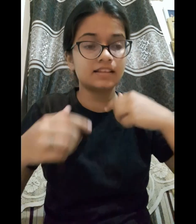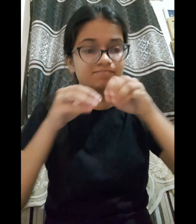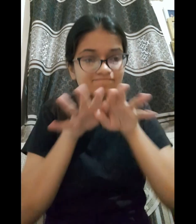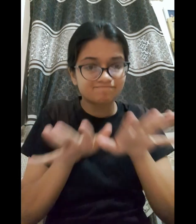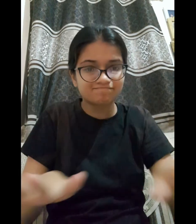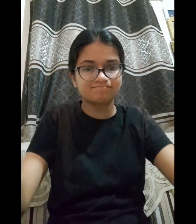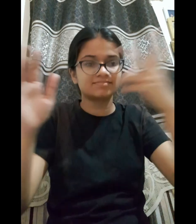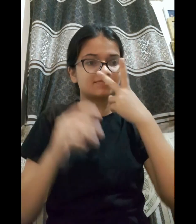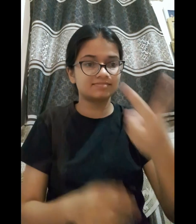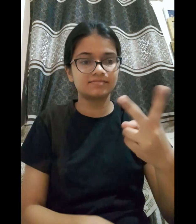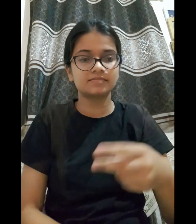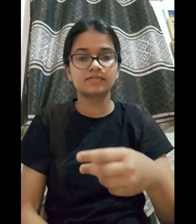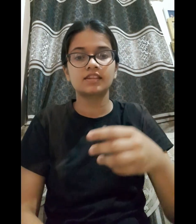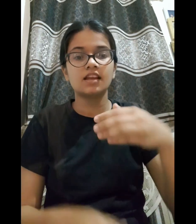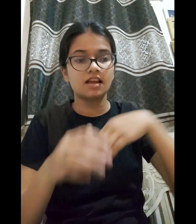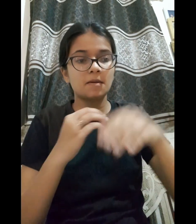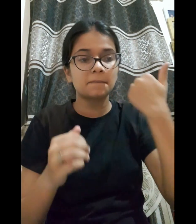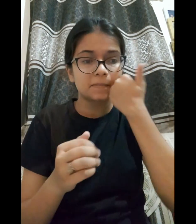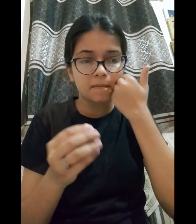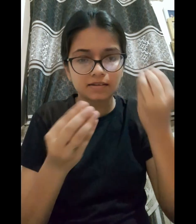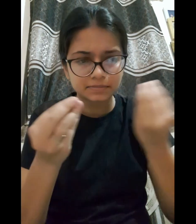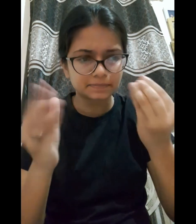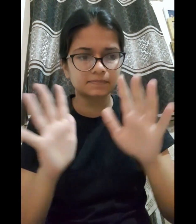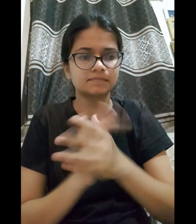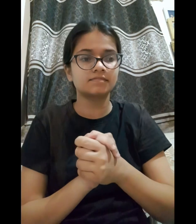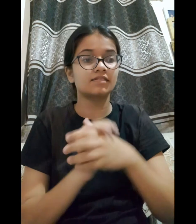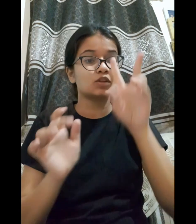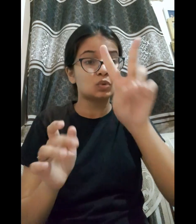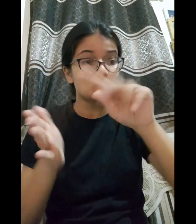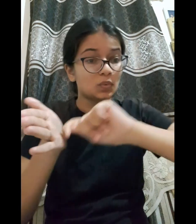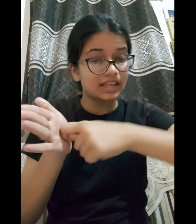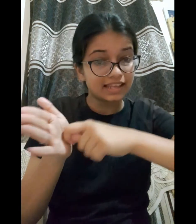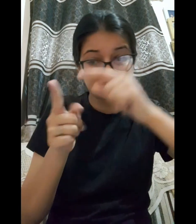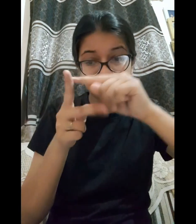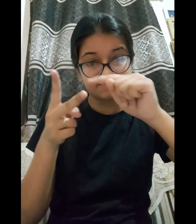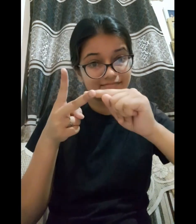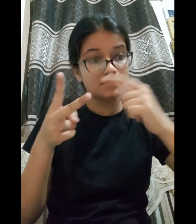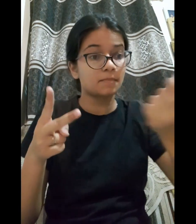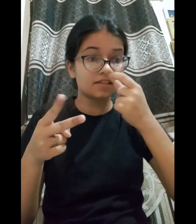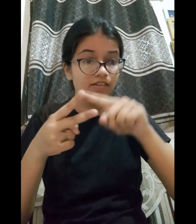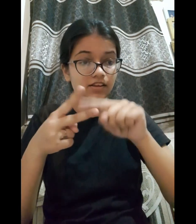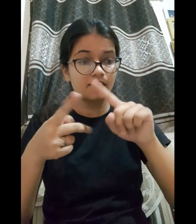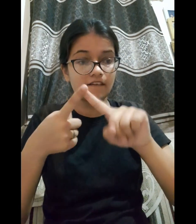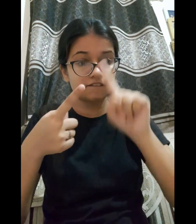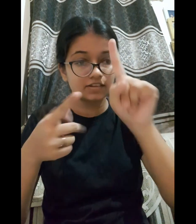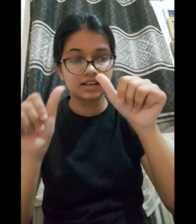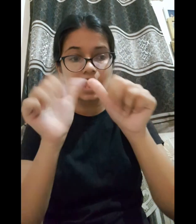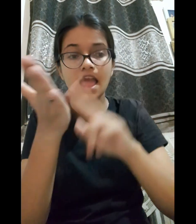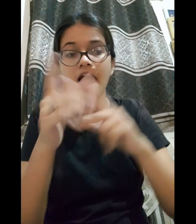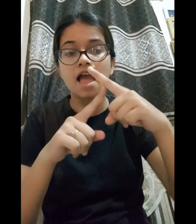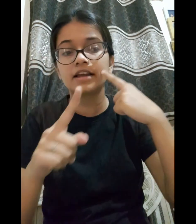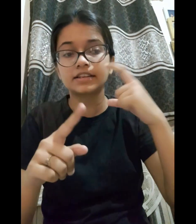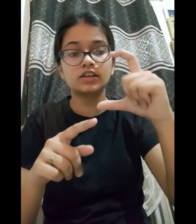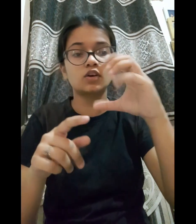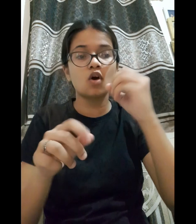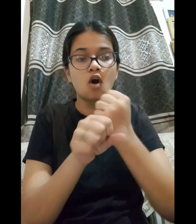combine it with an anticoagulant. So two key medicines that we have to do at this stage are the anticoagulants combined